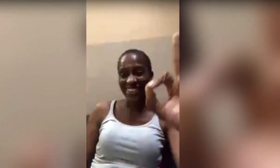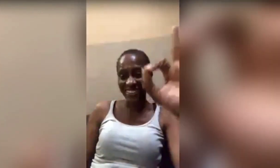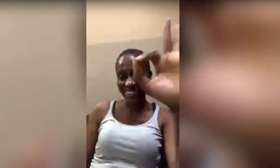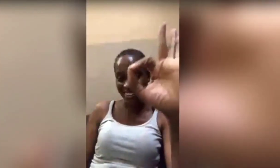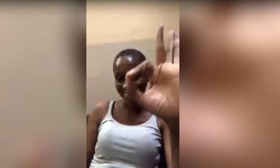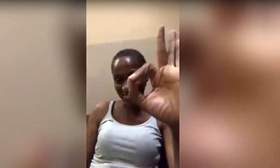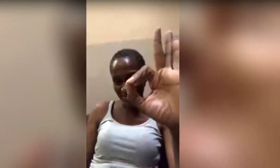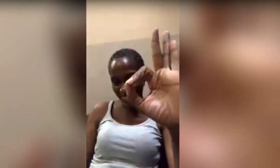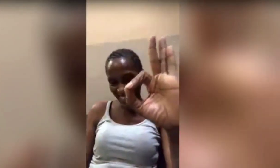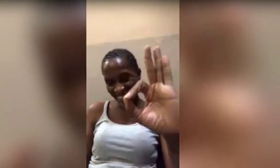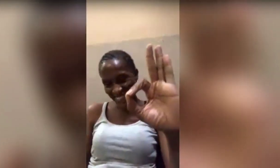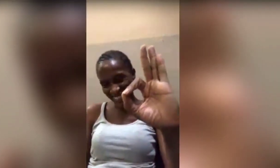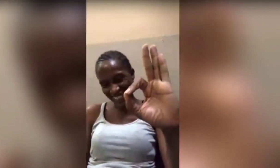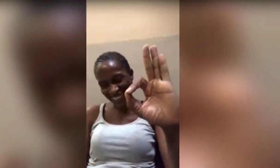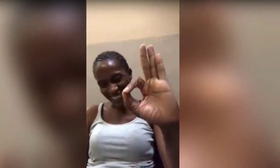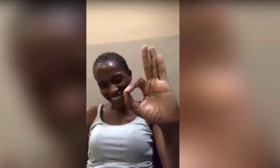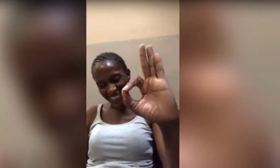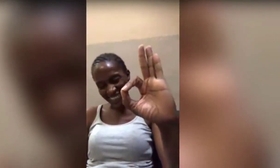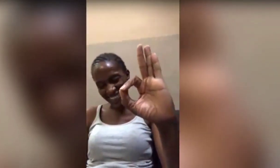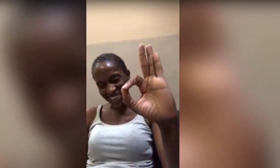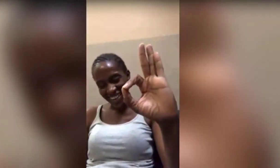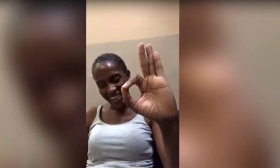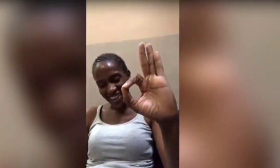Perfect. G.